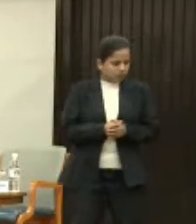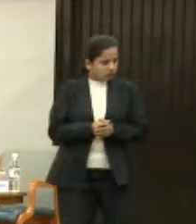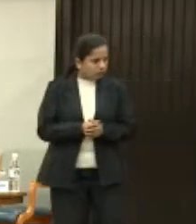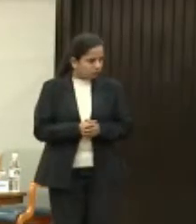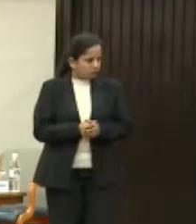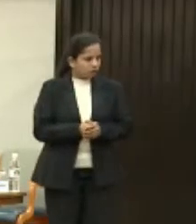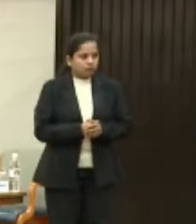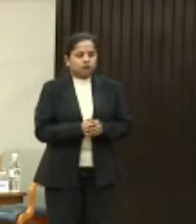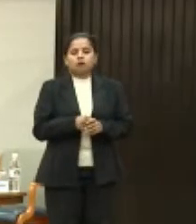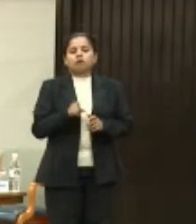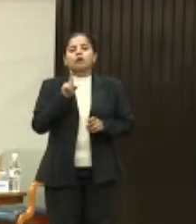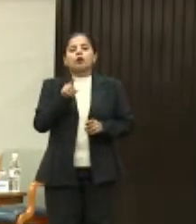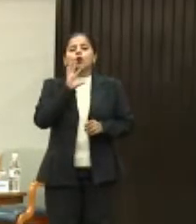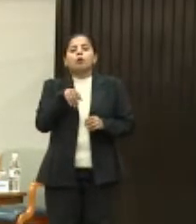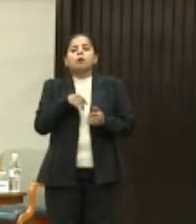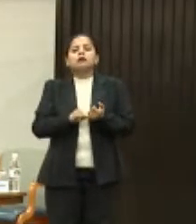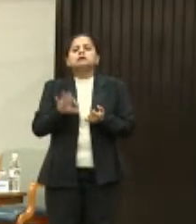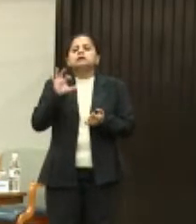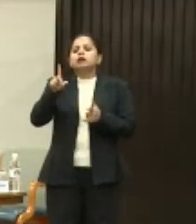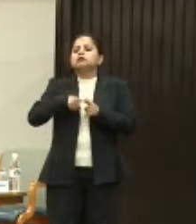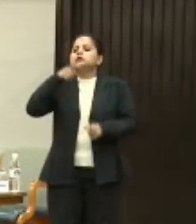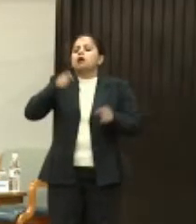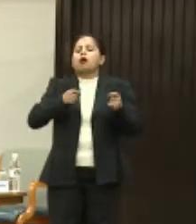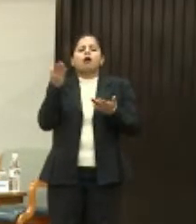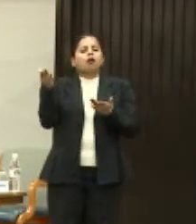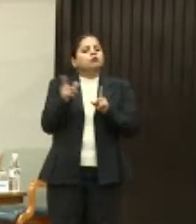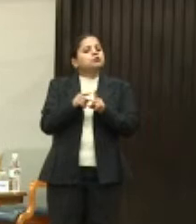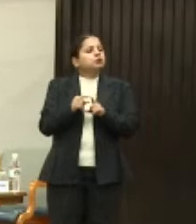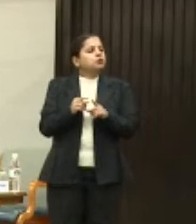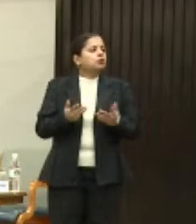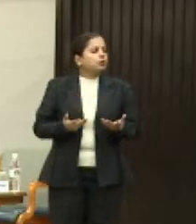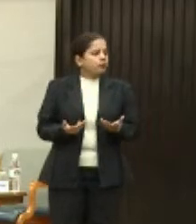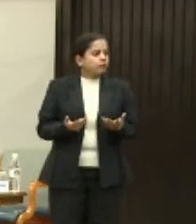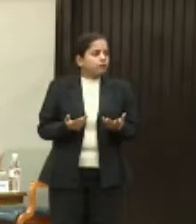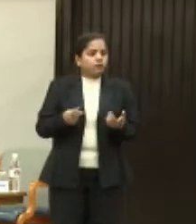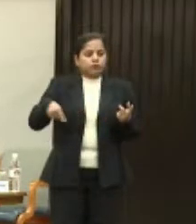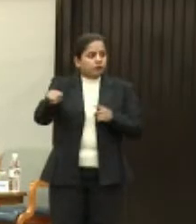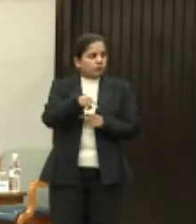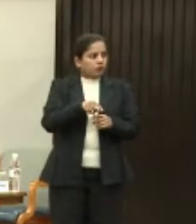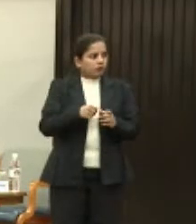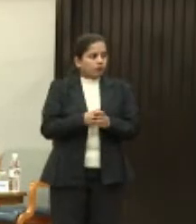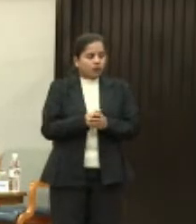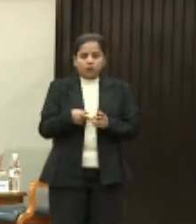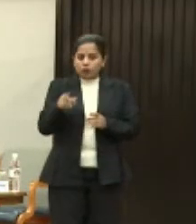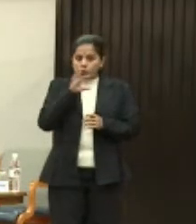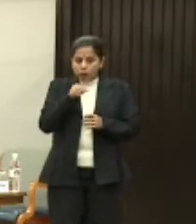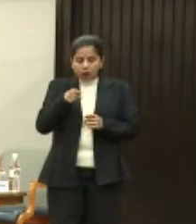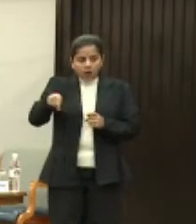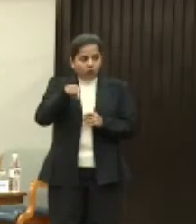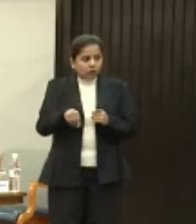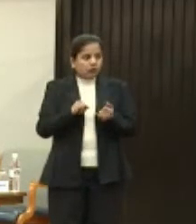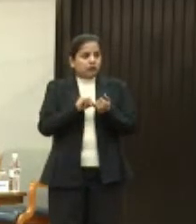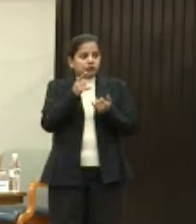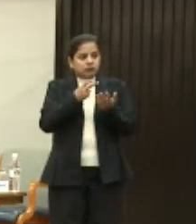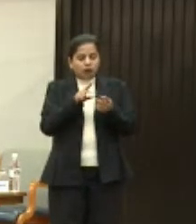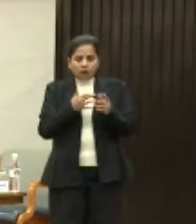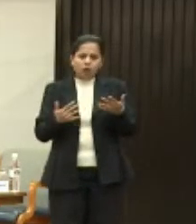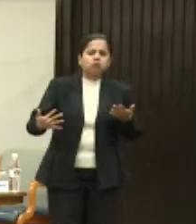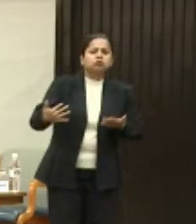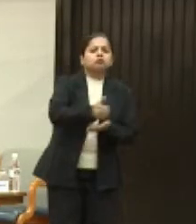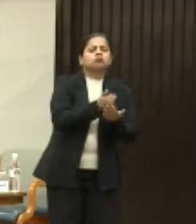But what about a state like Jharkhand, where the last cadastral survey was held